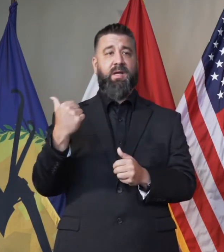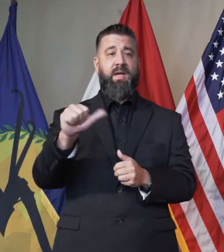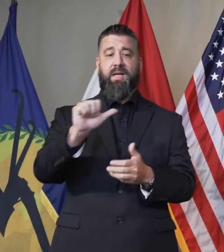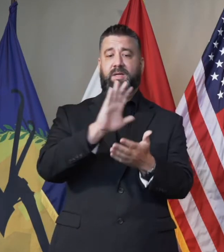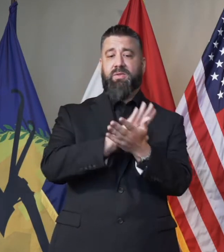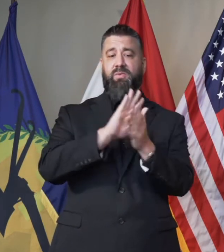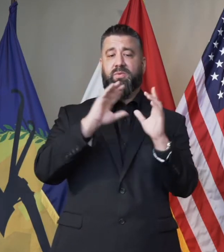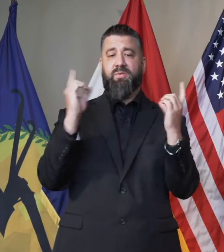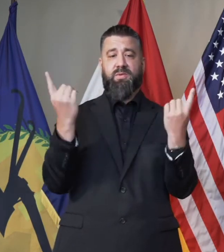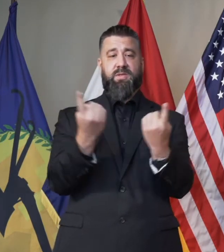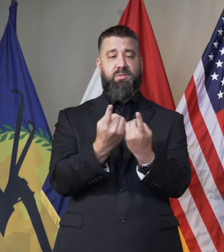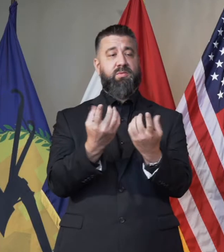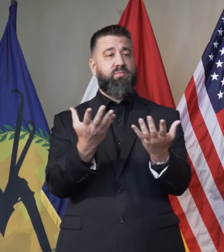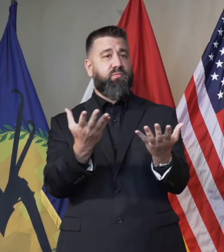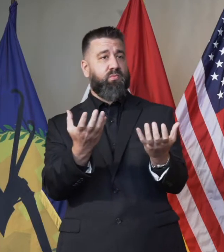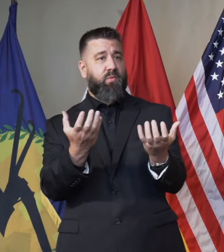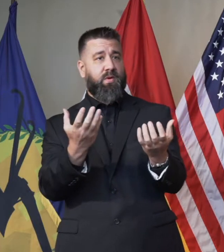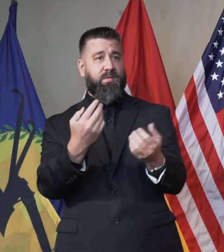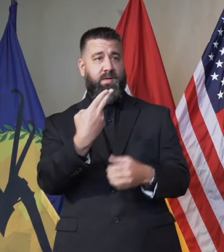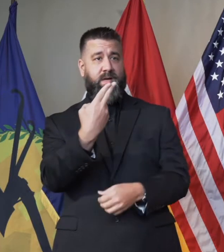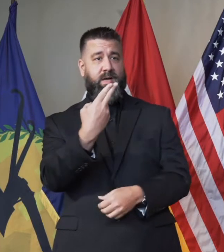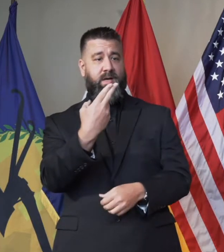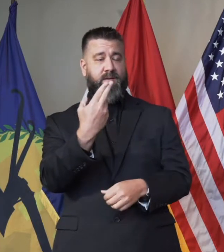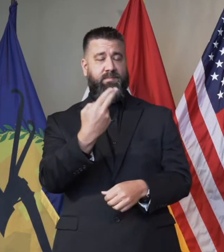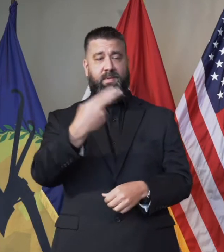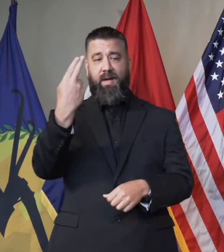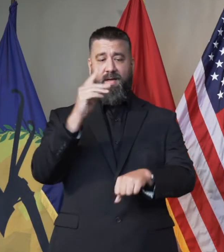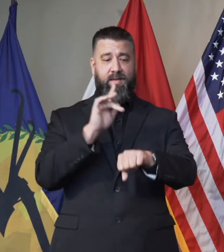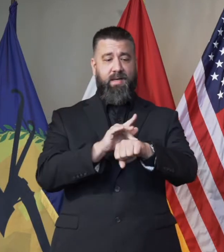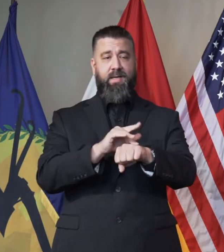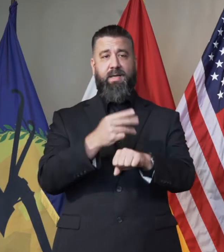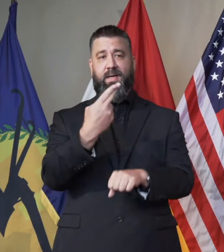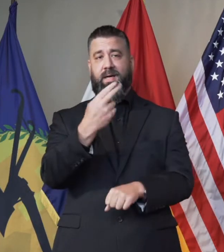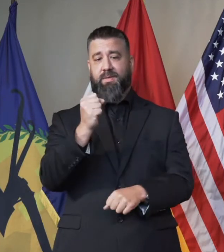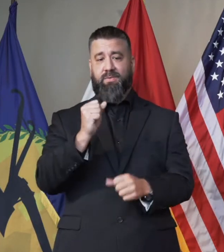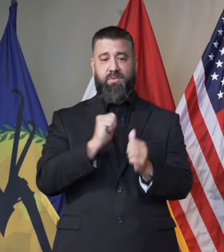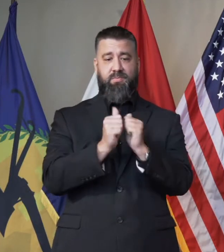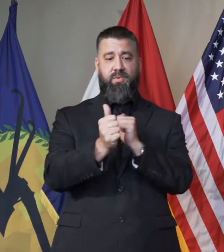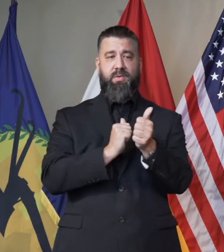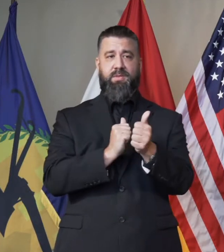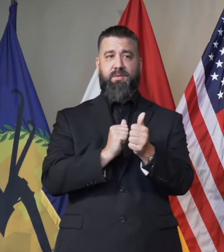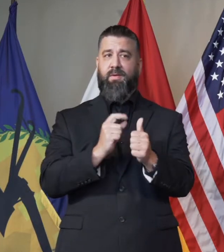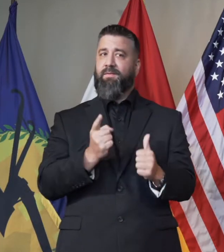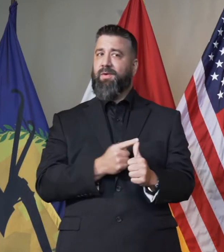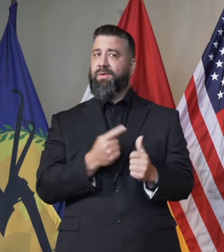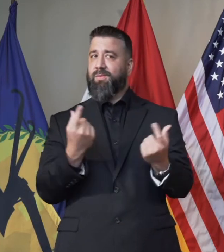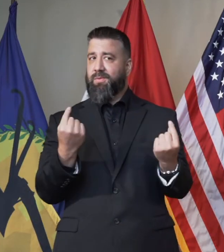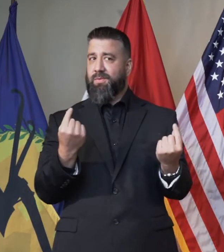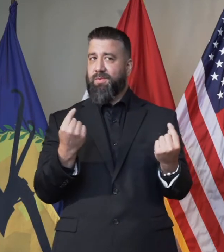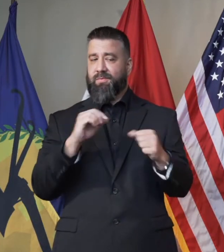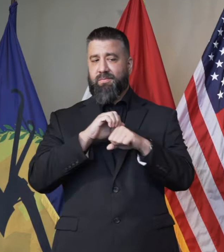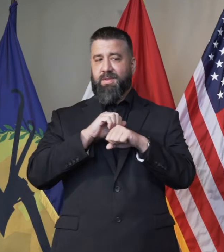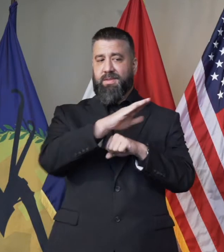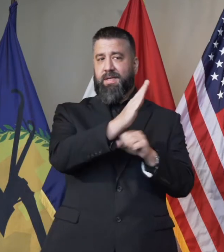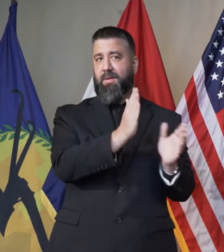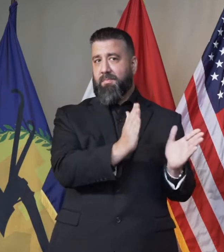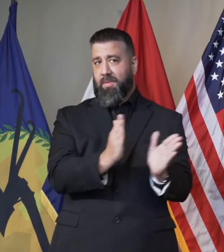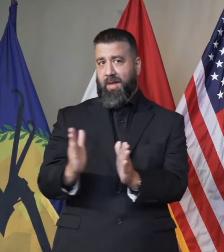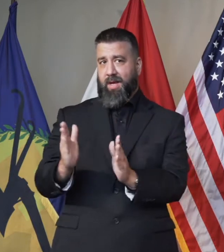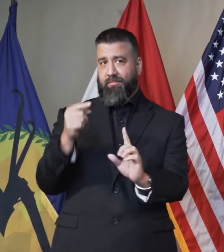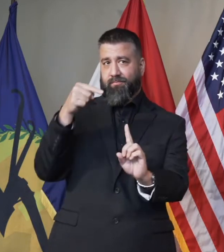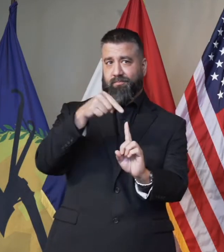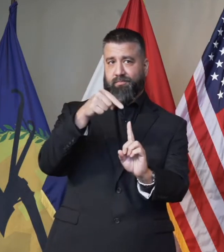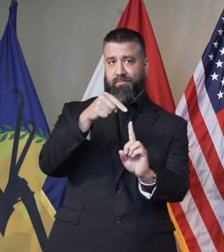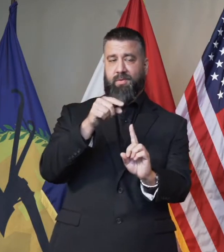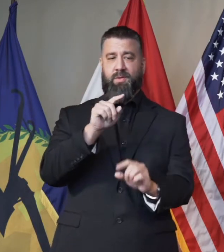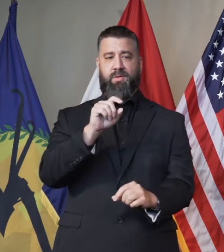return to high-contact high school sports must submit a safety plan to the Department of Public Health.